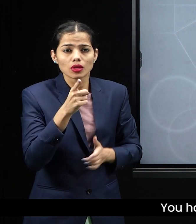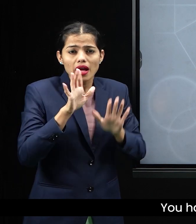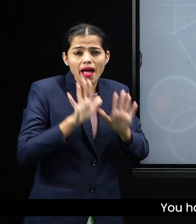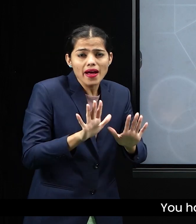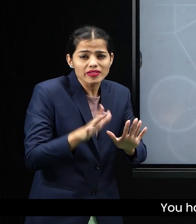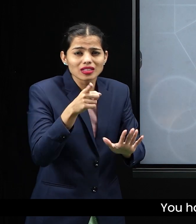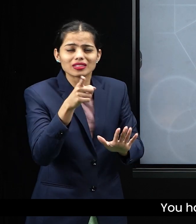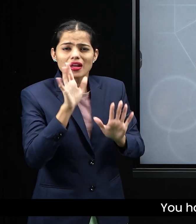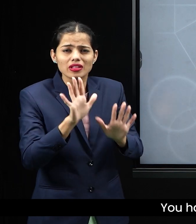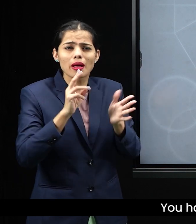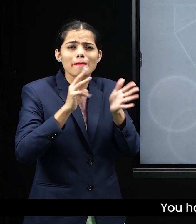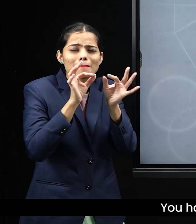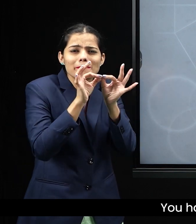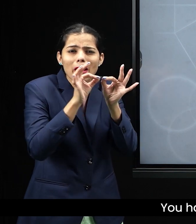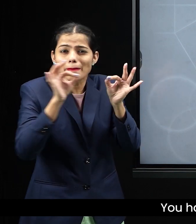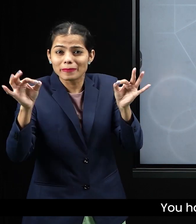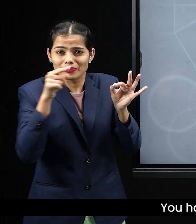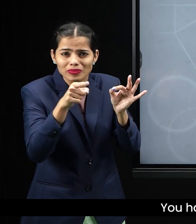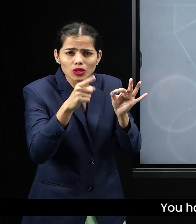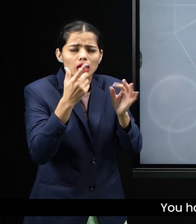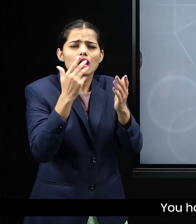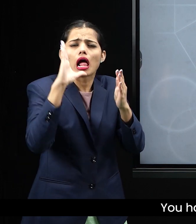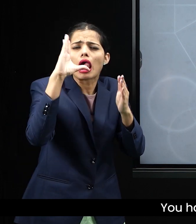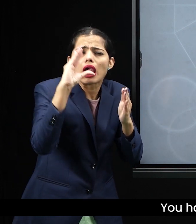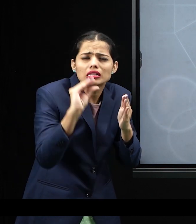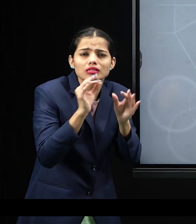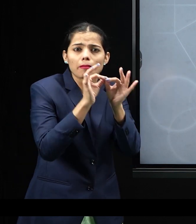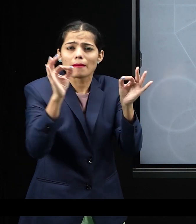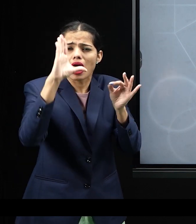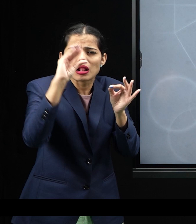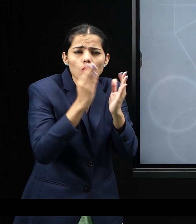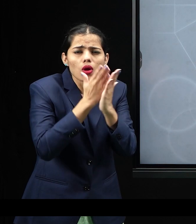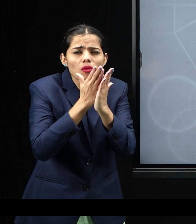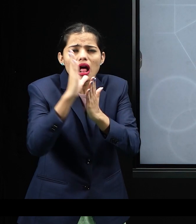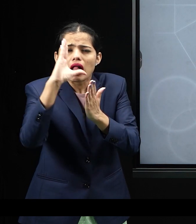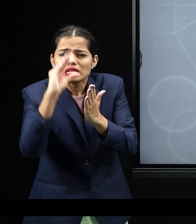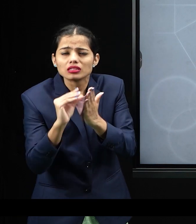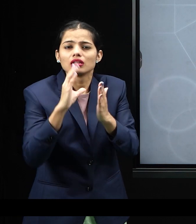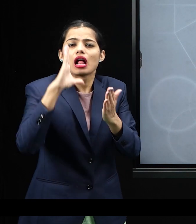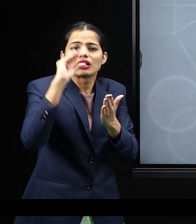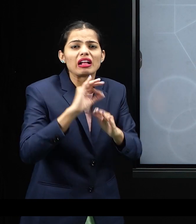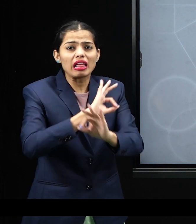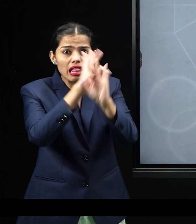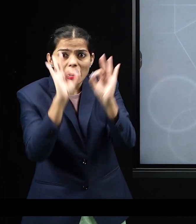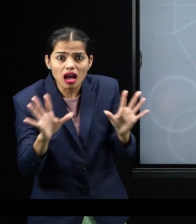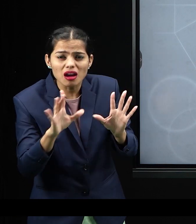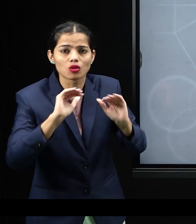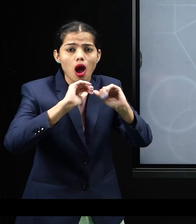You have come across fraction already. How will you mark the point that shows 1 by 2 on